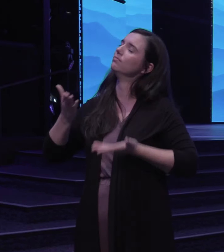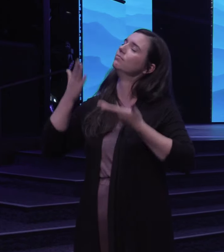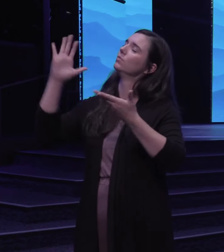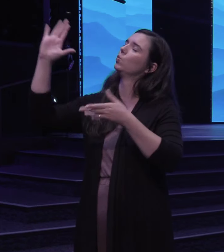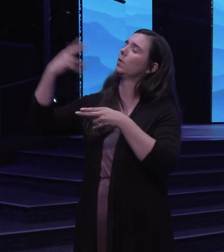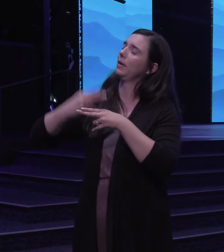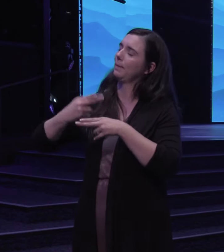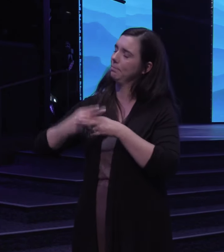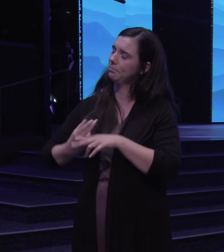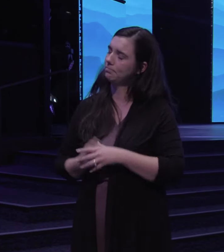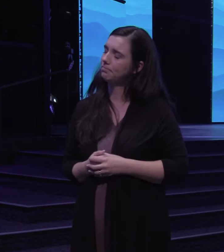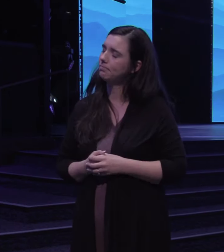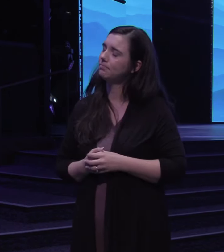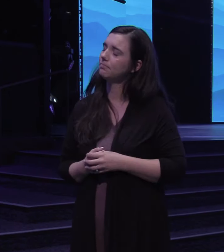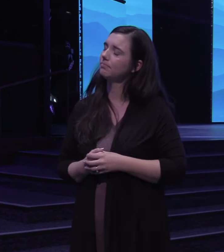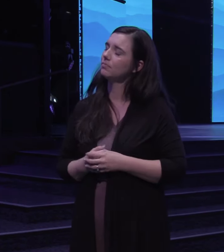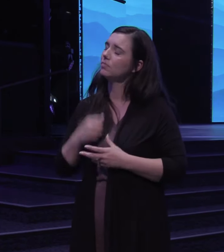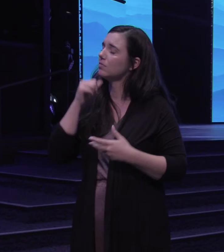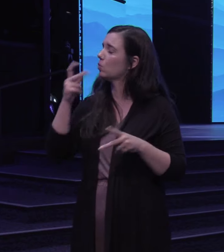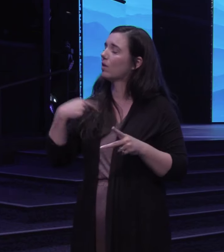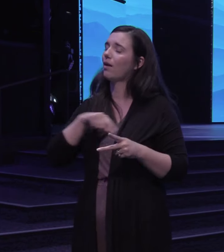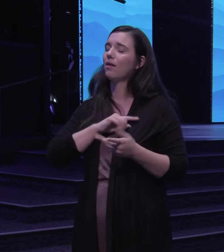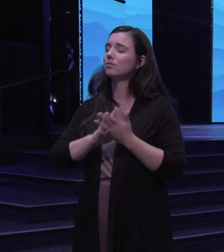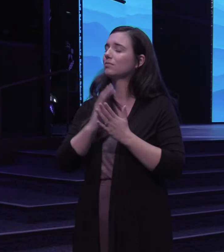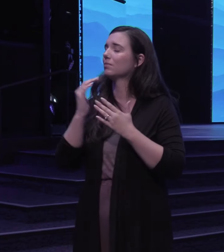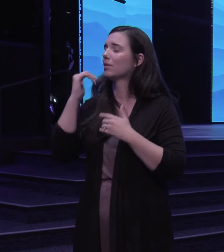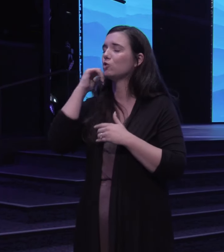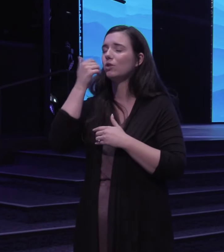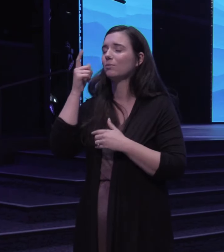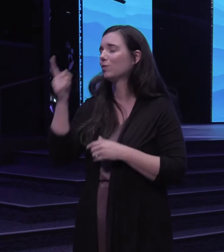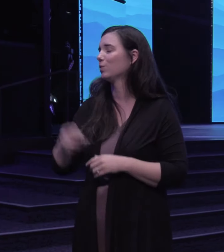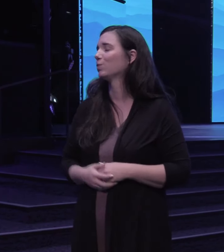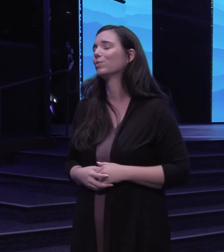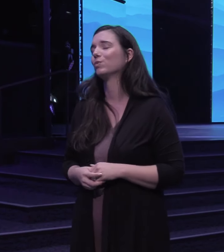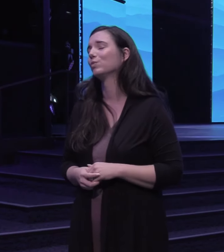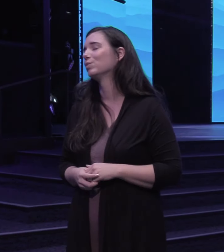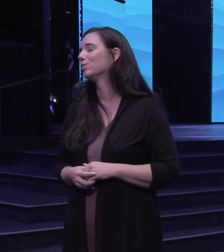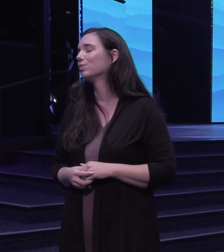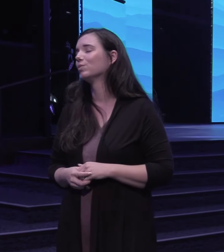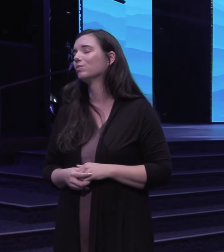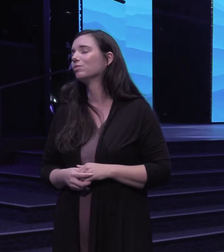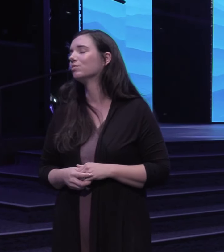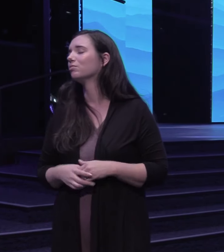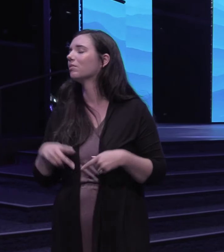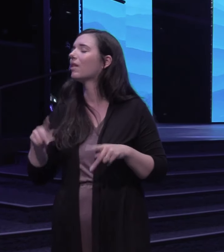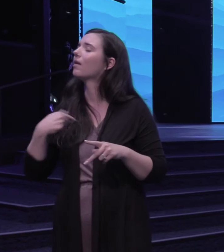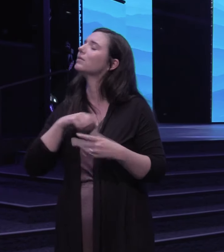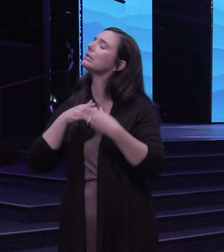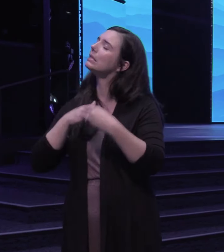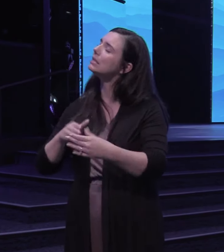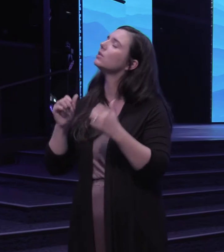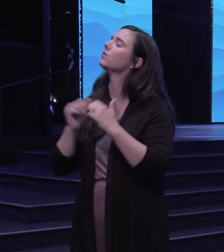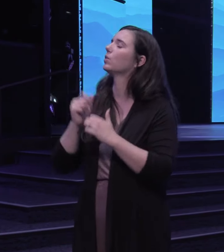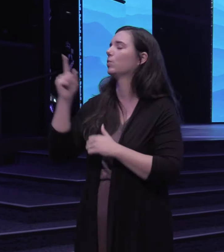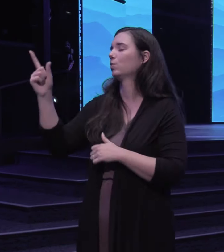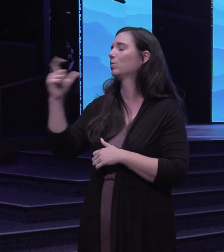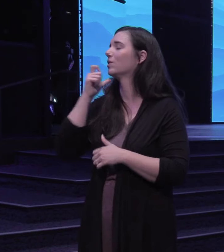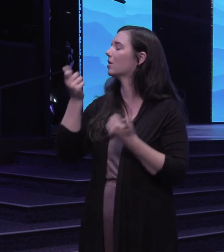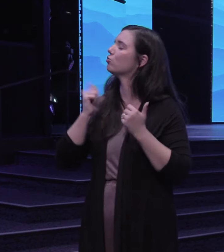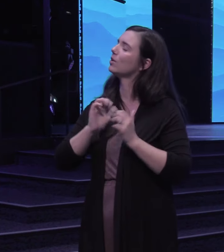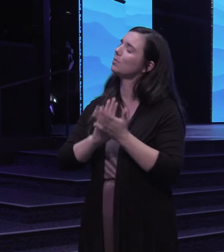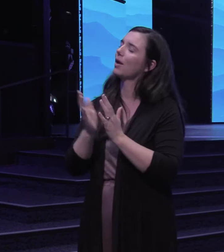name. Let us never be ashamed of you. Let us lead with you and not